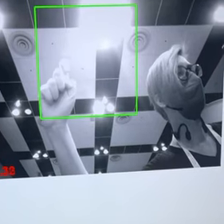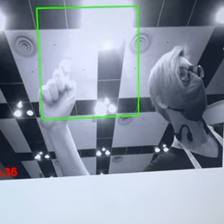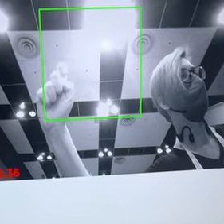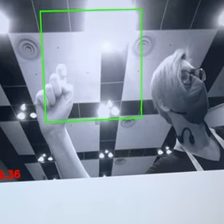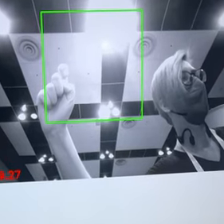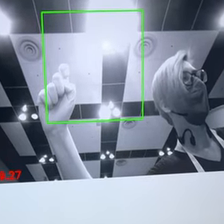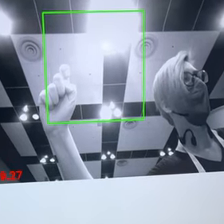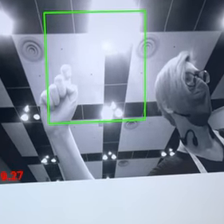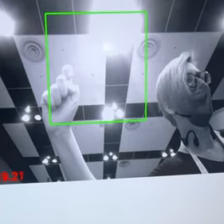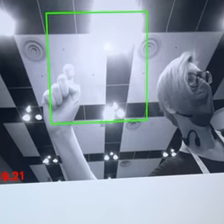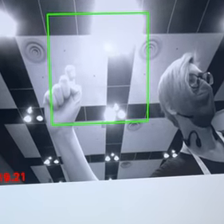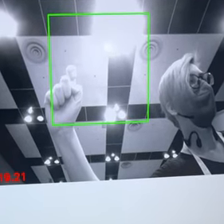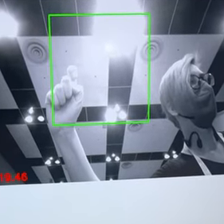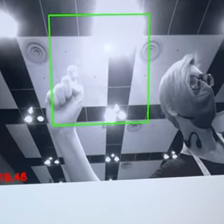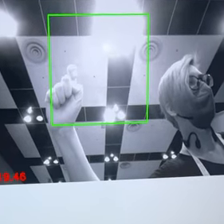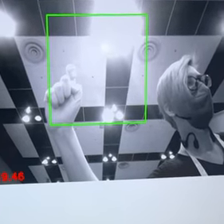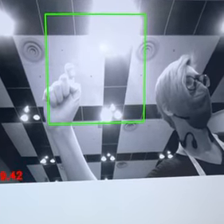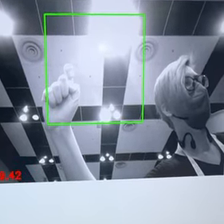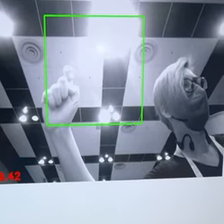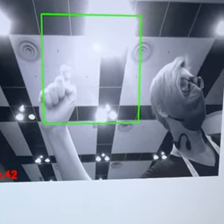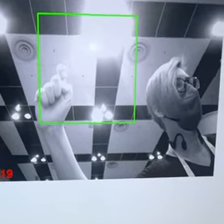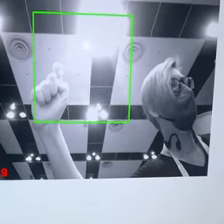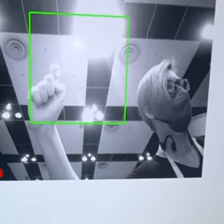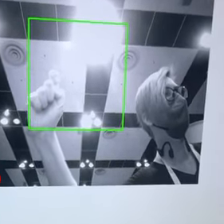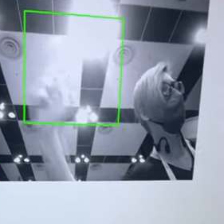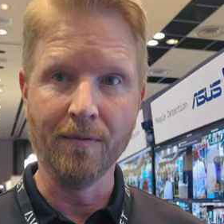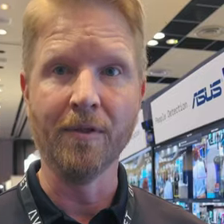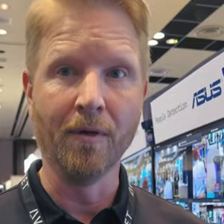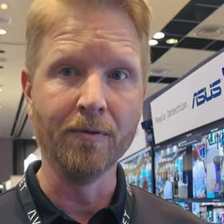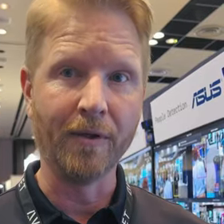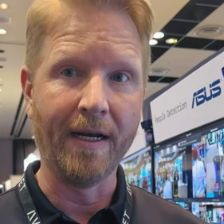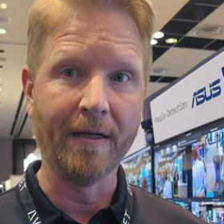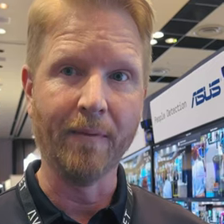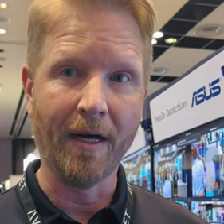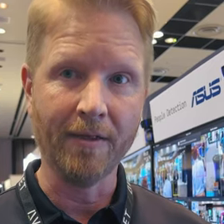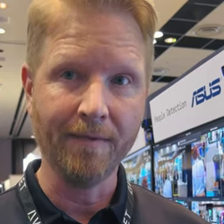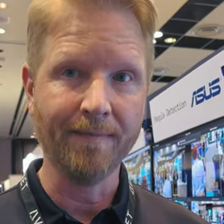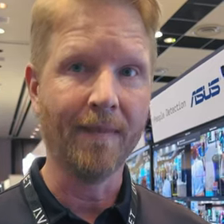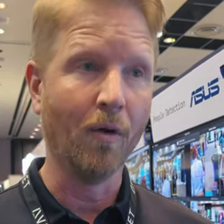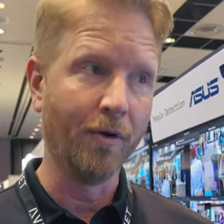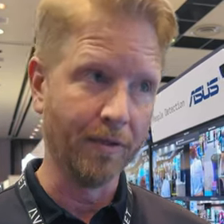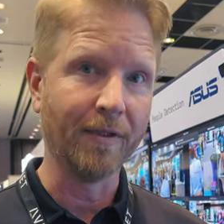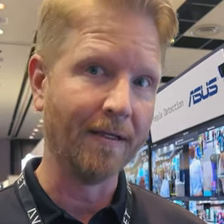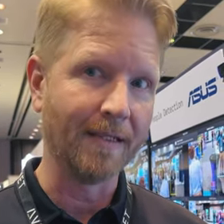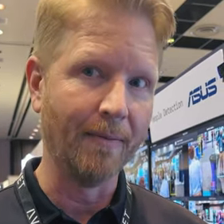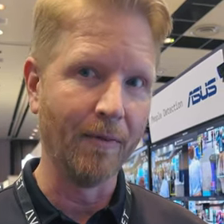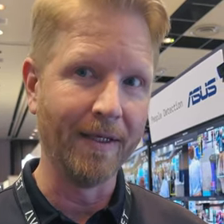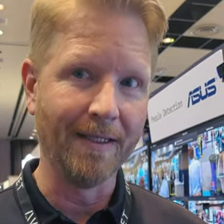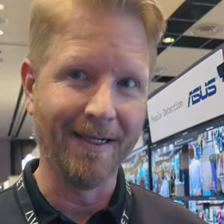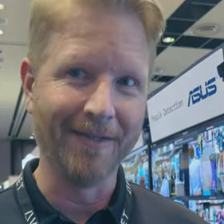do have all the reference design online for you to do your own training of a model or you can train the same one we did here.